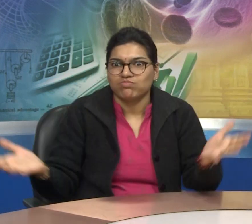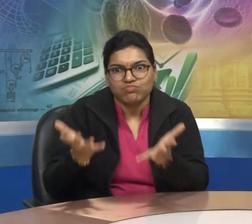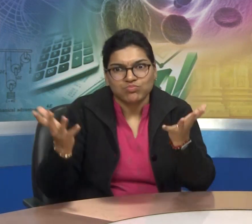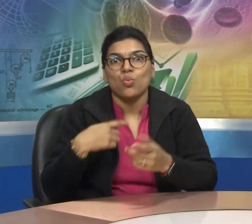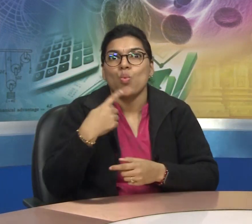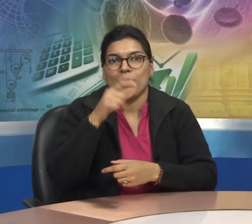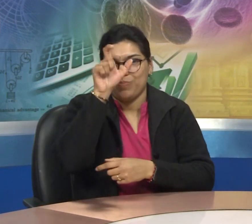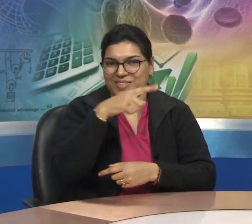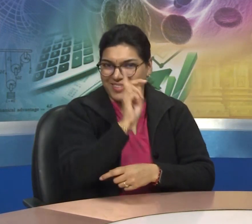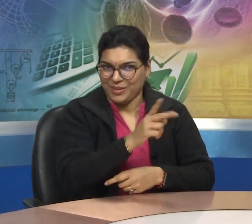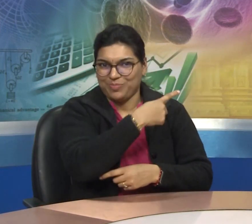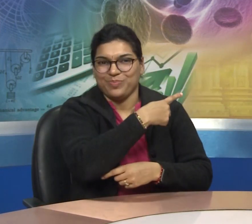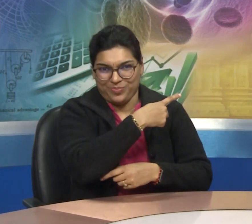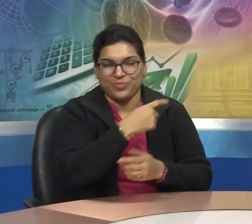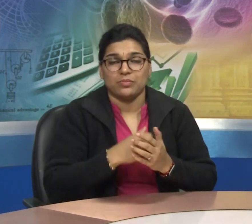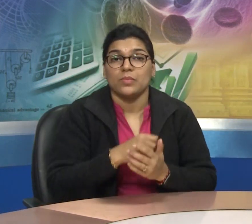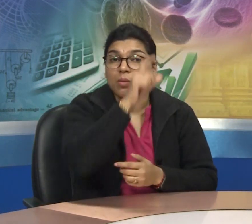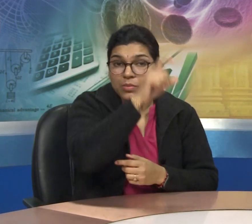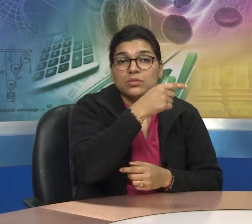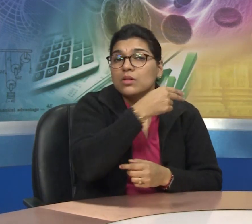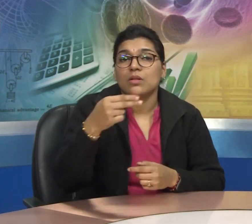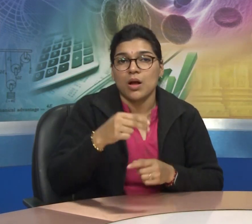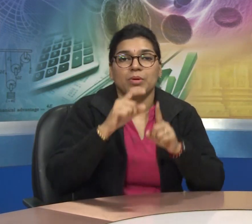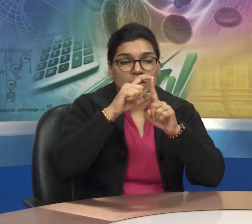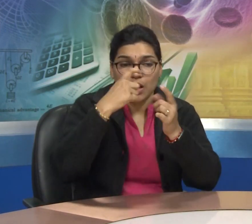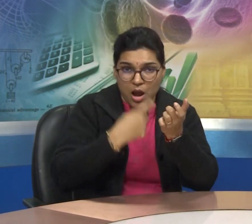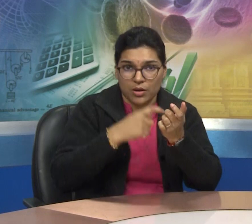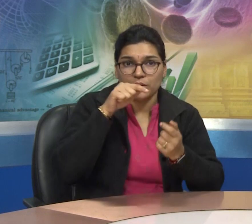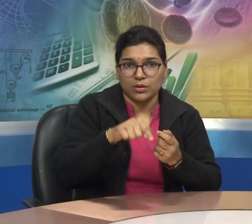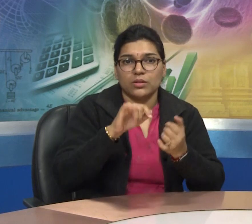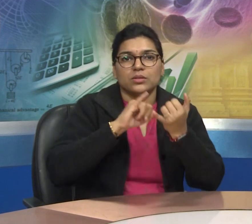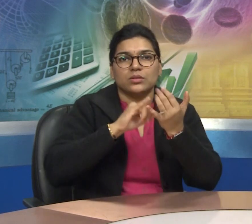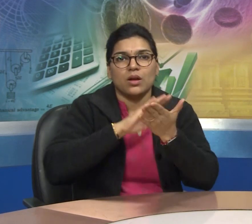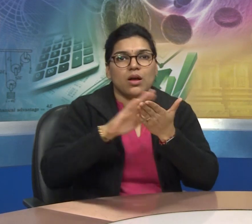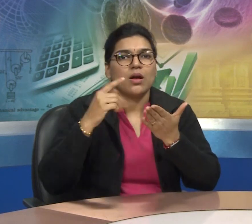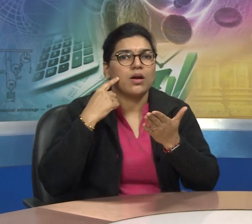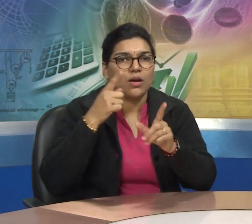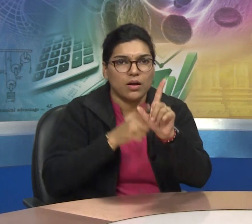You can see the image of Dr. Shriyali Ramamitra Ranganathan.